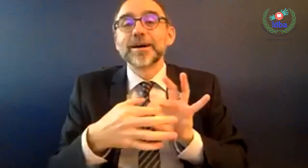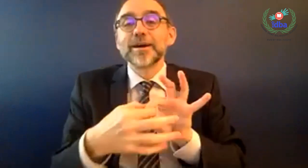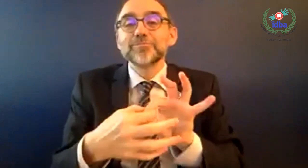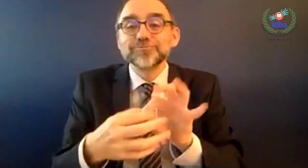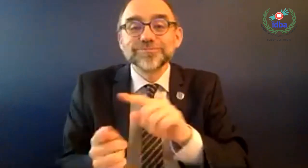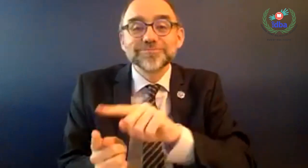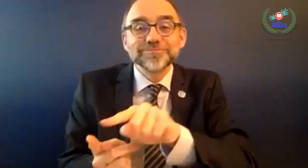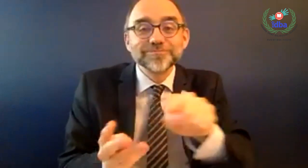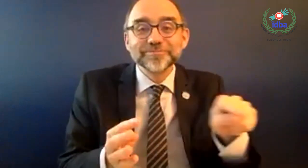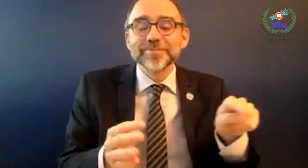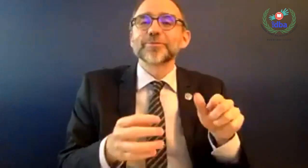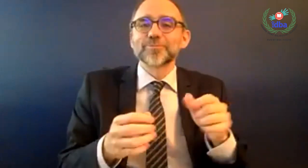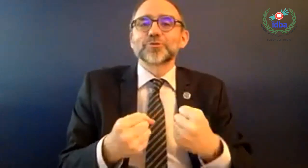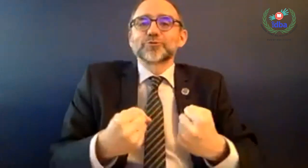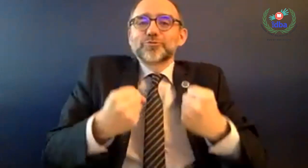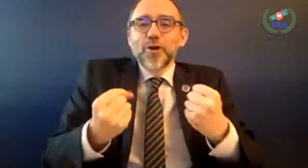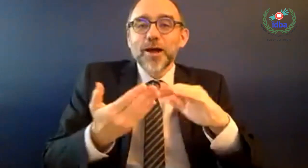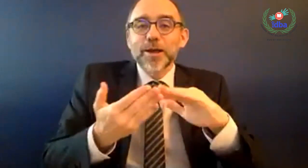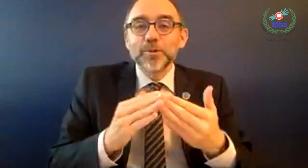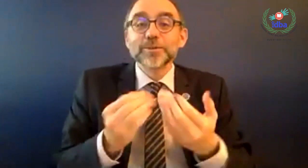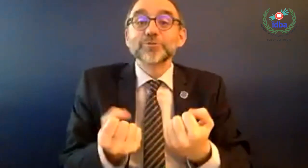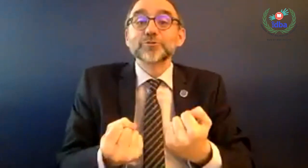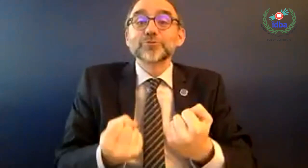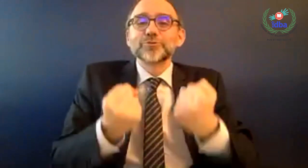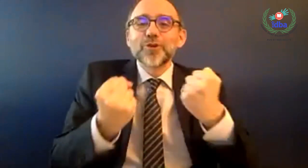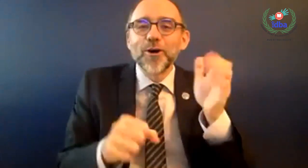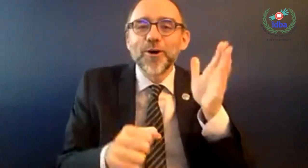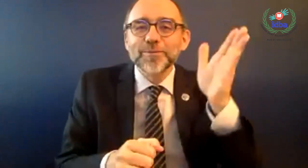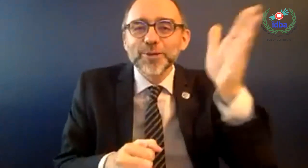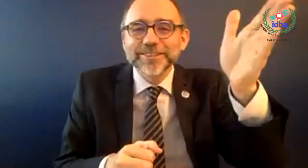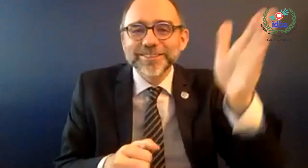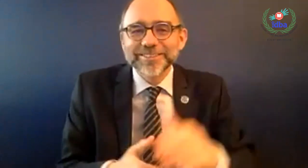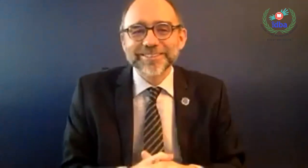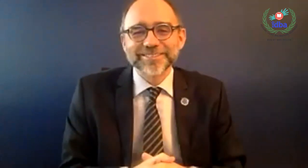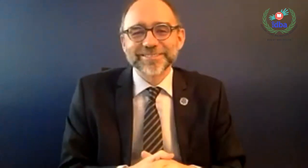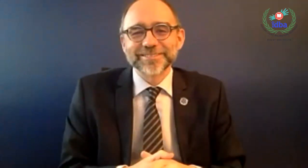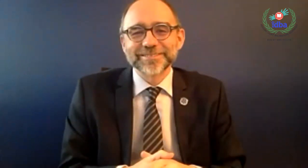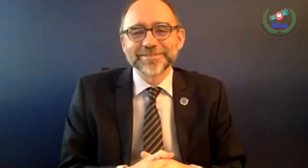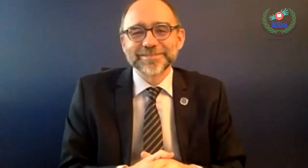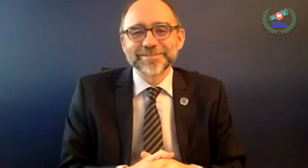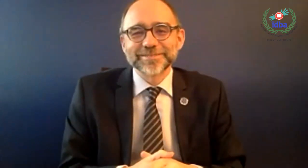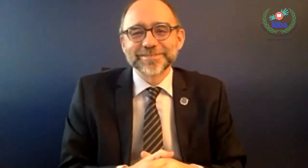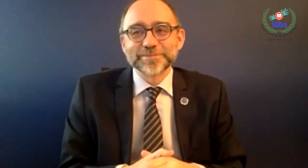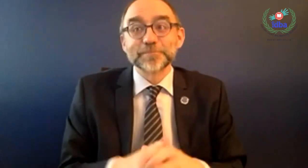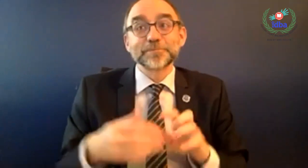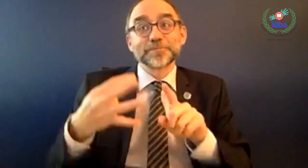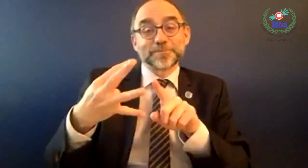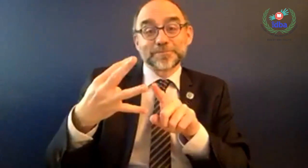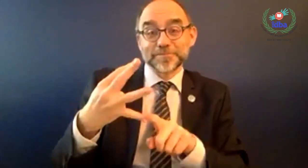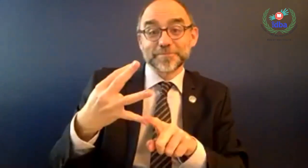people. Also, there are organizations or associations who are for the parents, who are of the parents